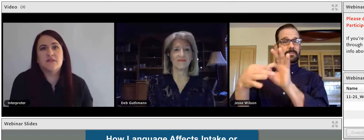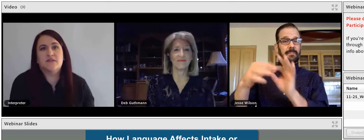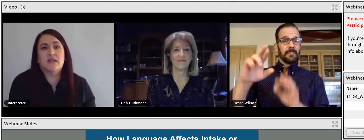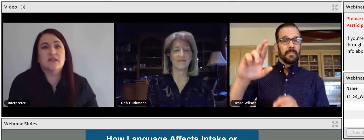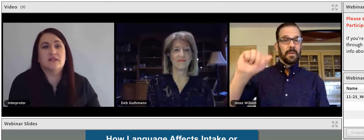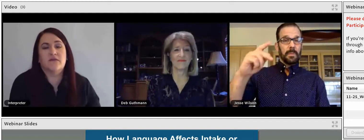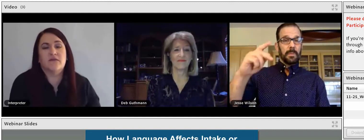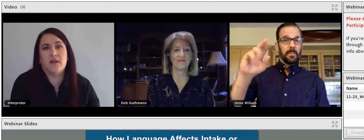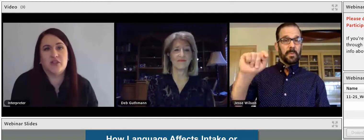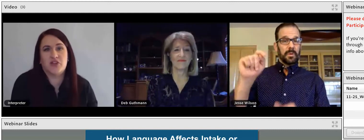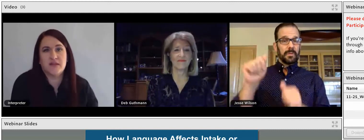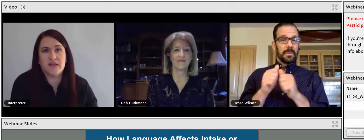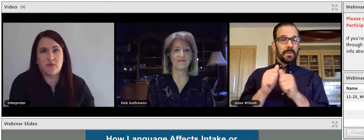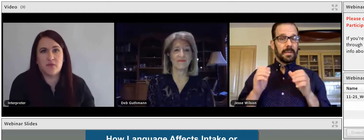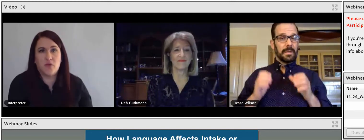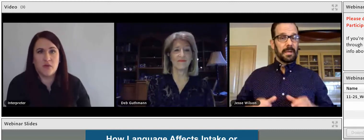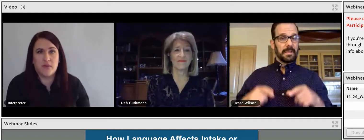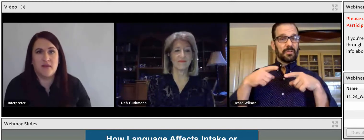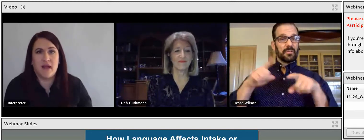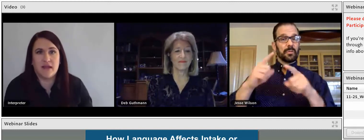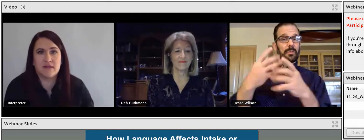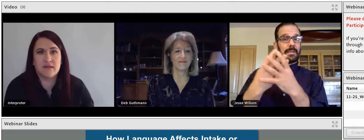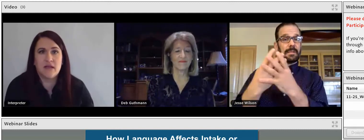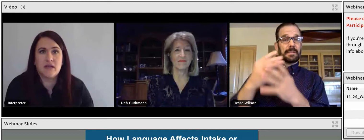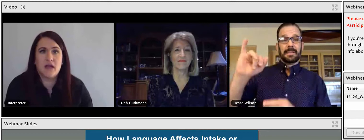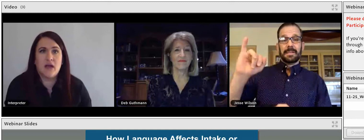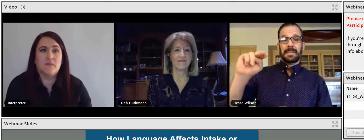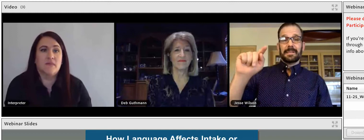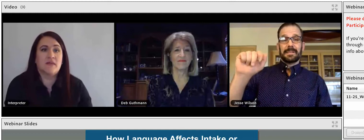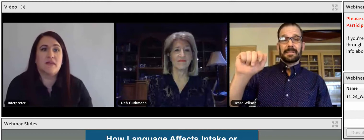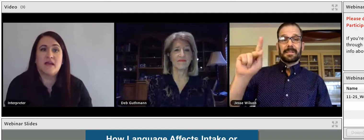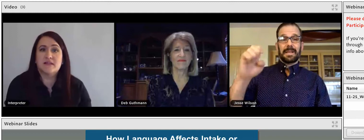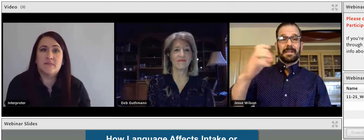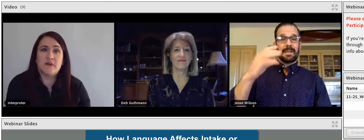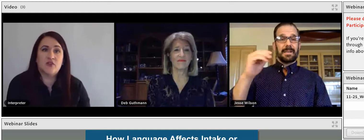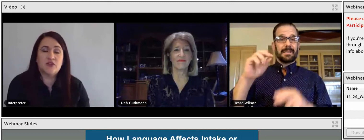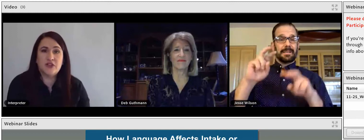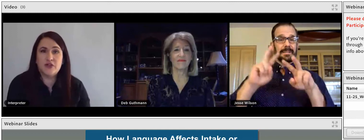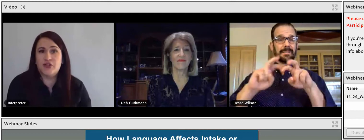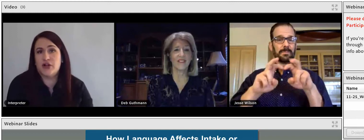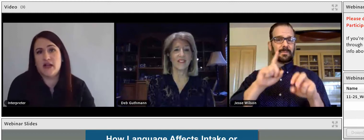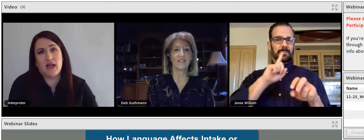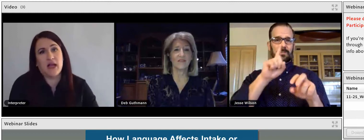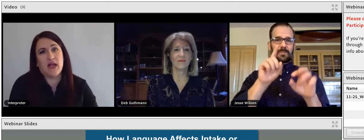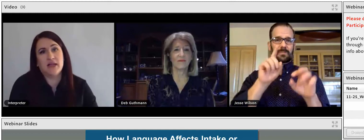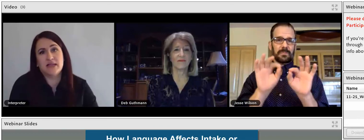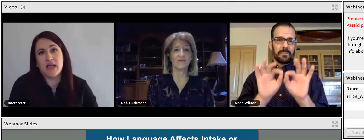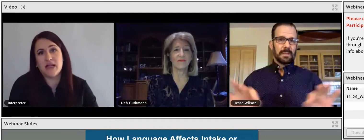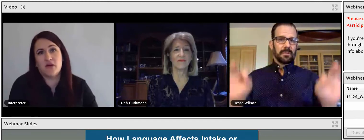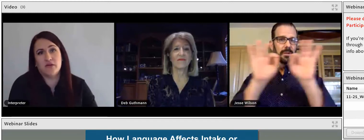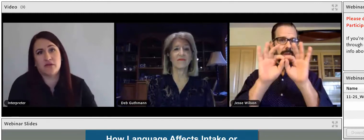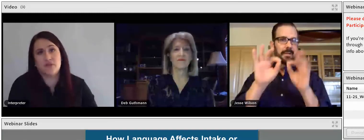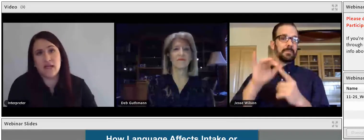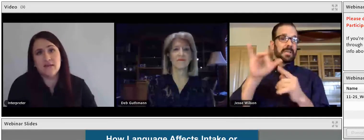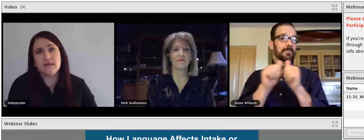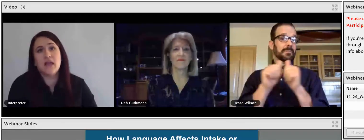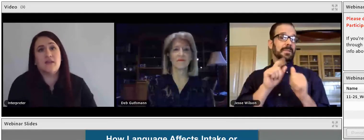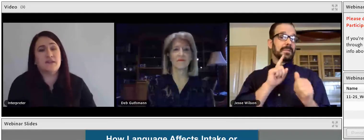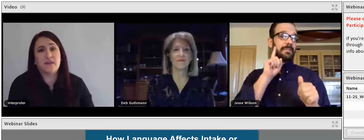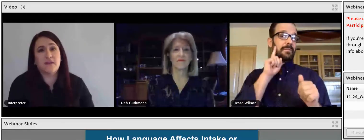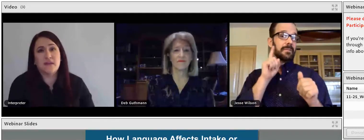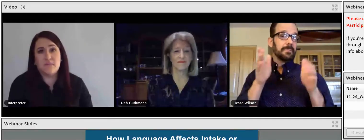So in terms of developing trust and rapport with clients, that's pivotal to do during intake and all